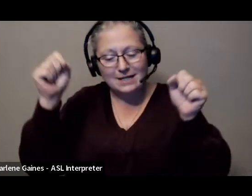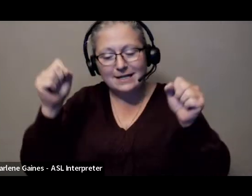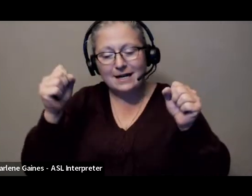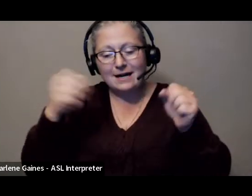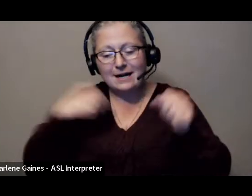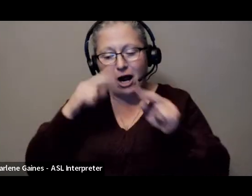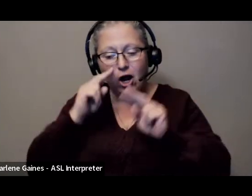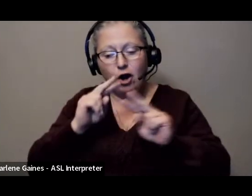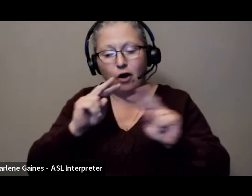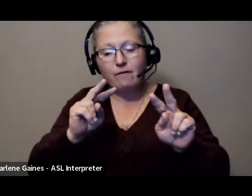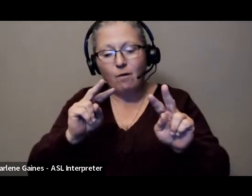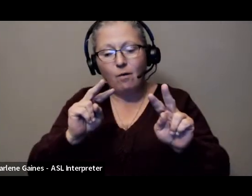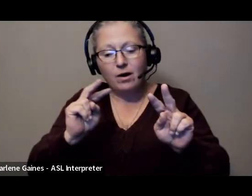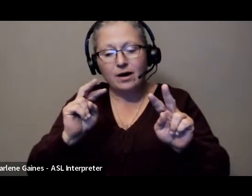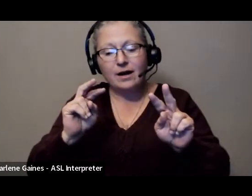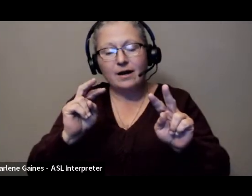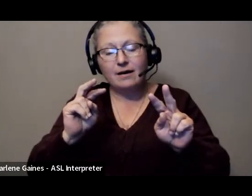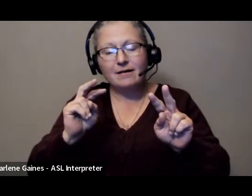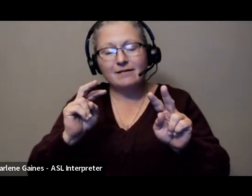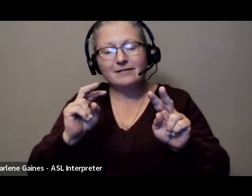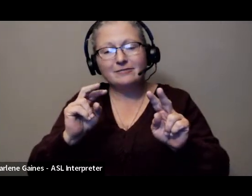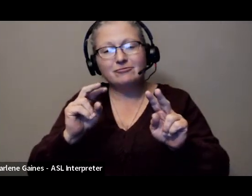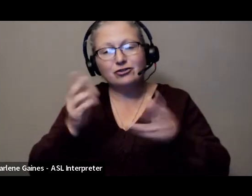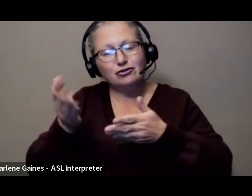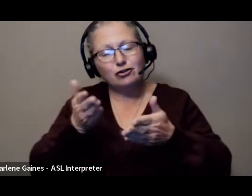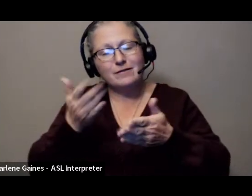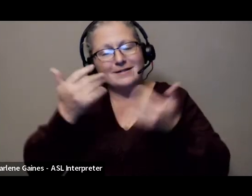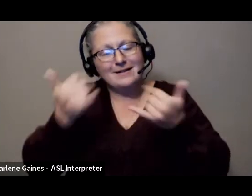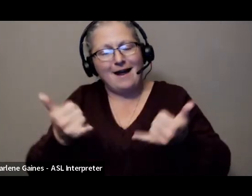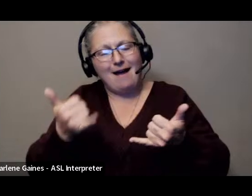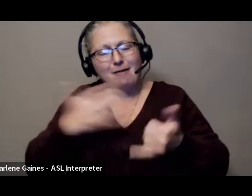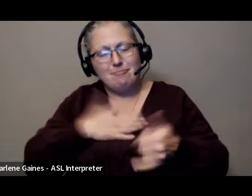looking forward to serving right here in this seat.